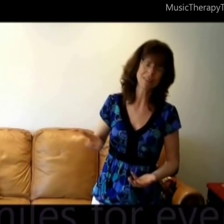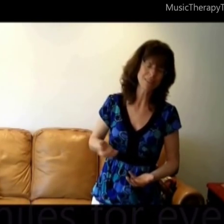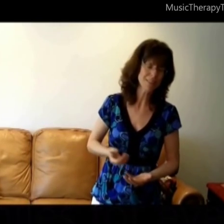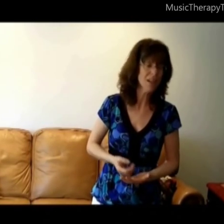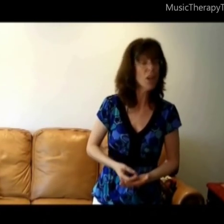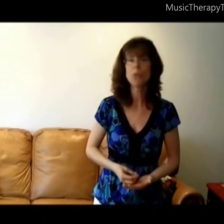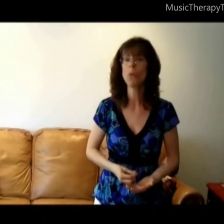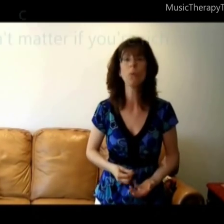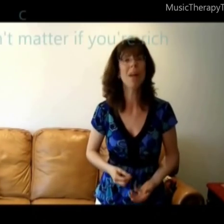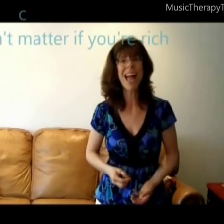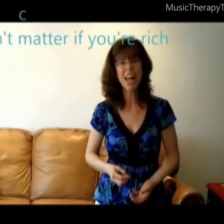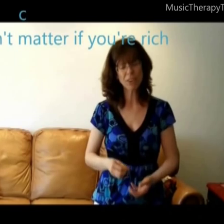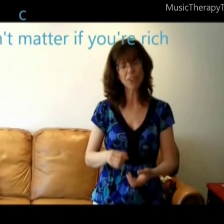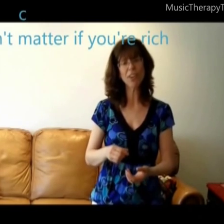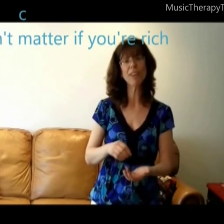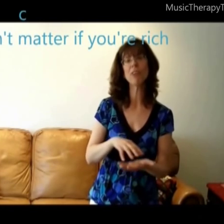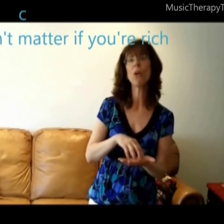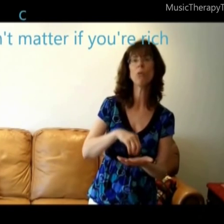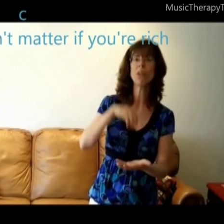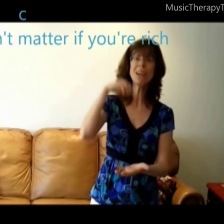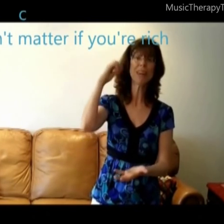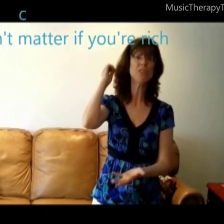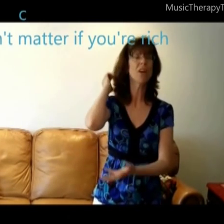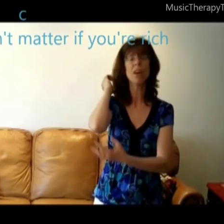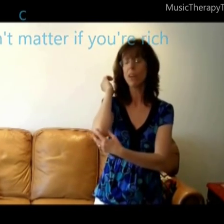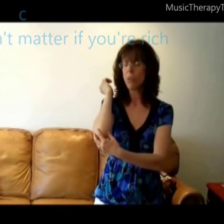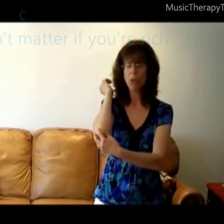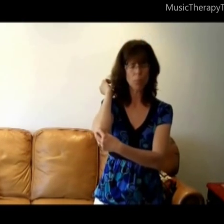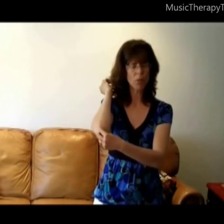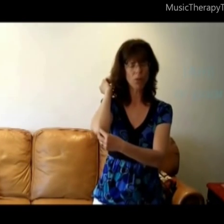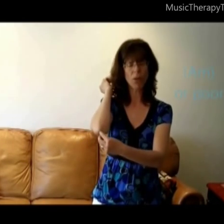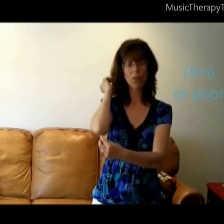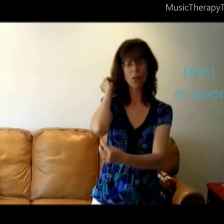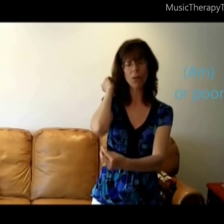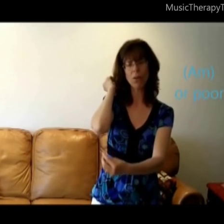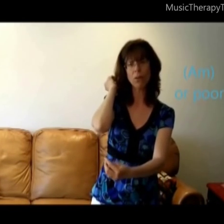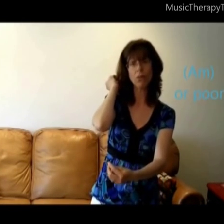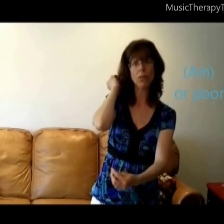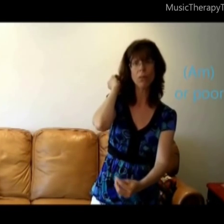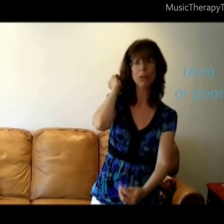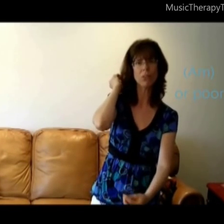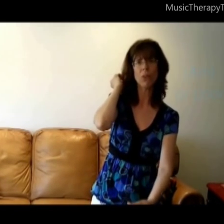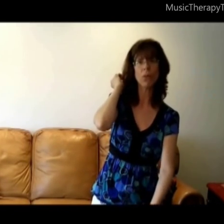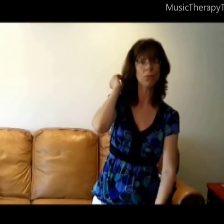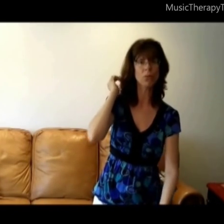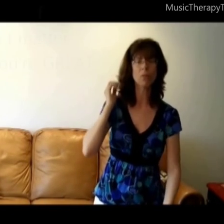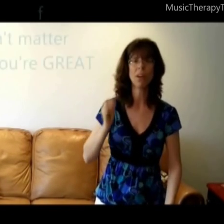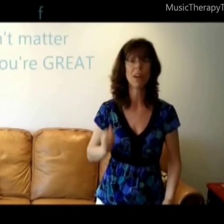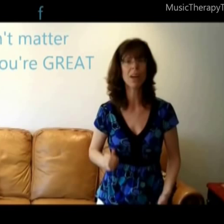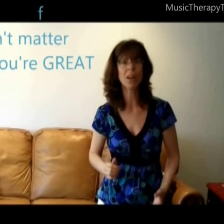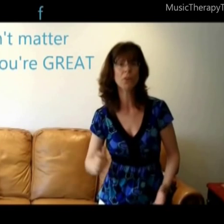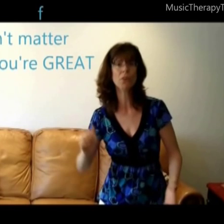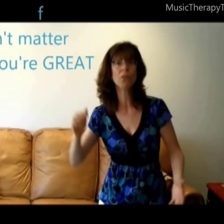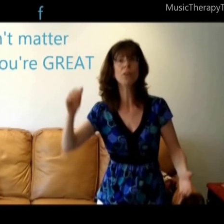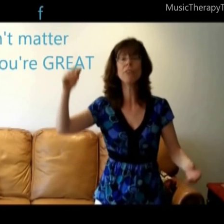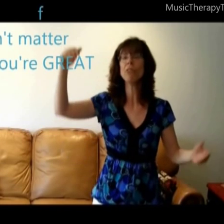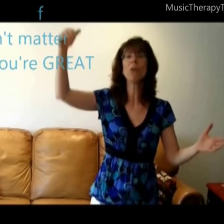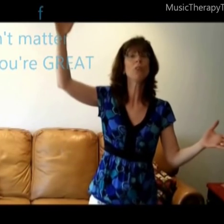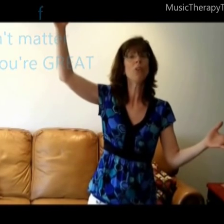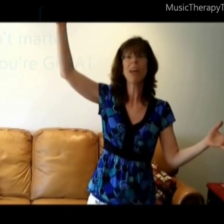everyone. Don't matter if you're rich, no poor. Don't matter if you're